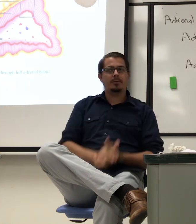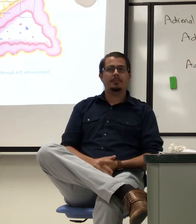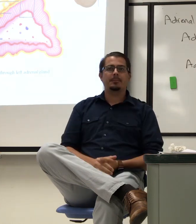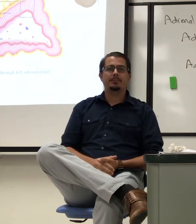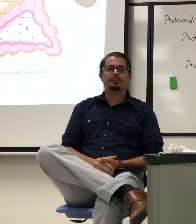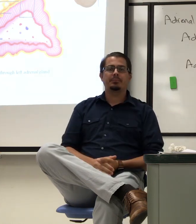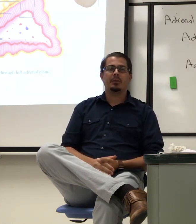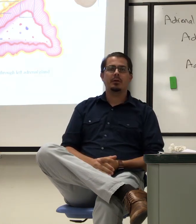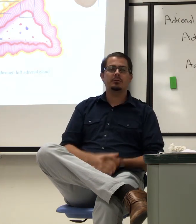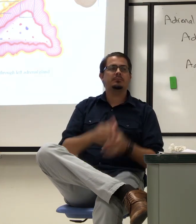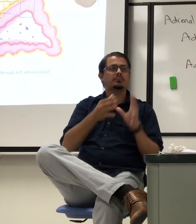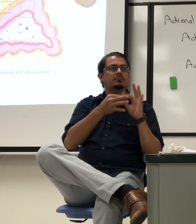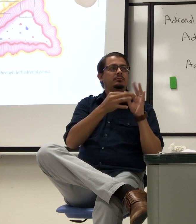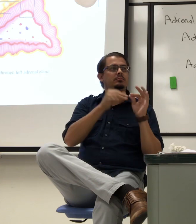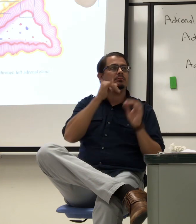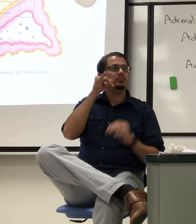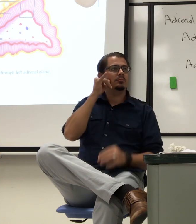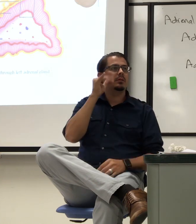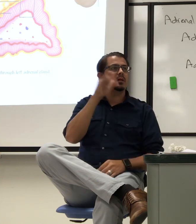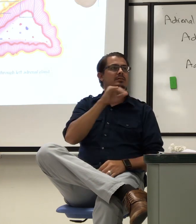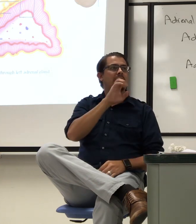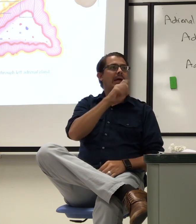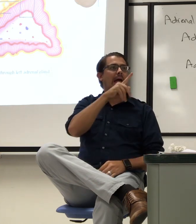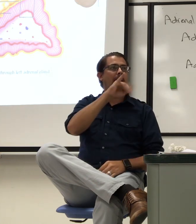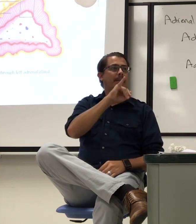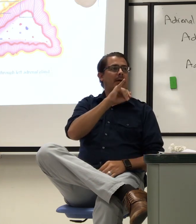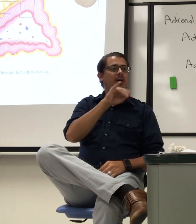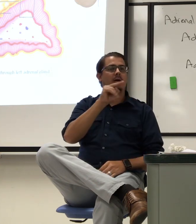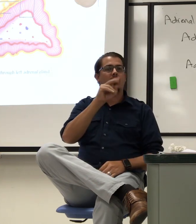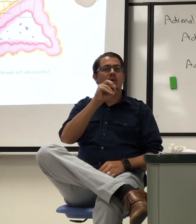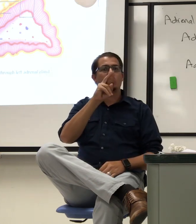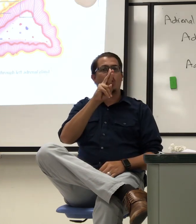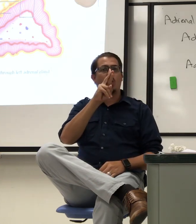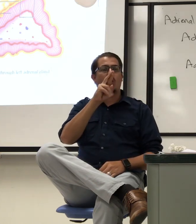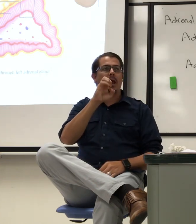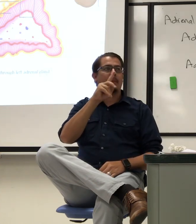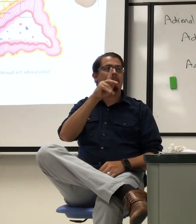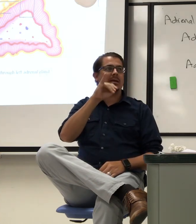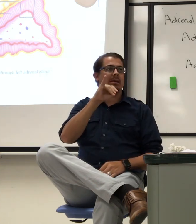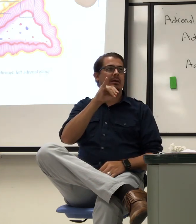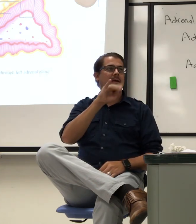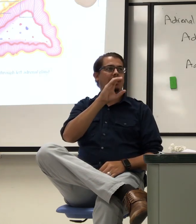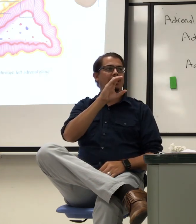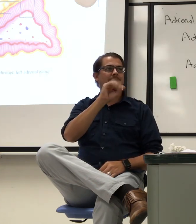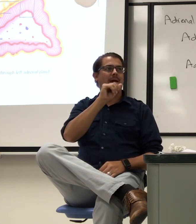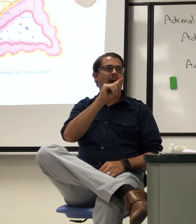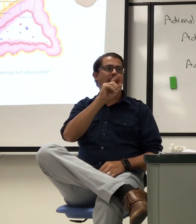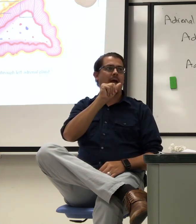And what I mentioned yesterday, those secrete epi-norepi, your catecholamines.